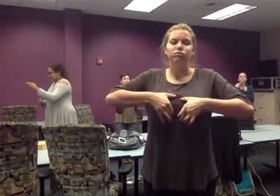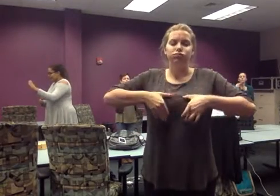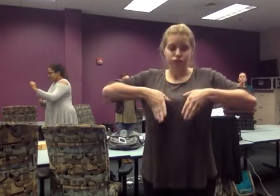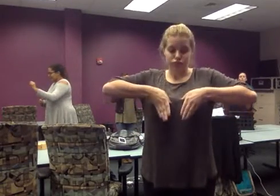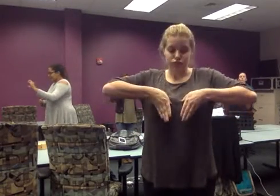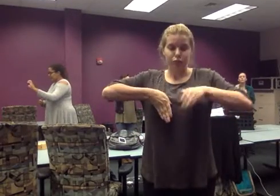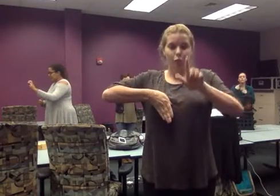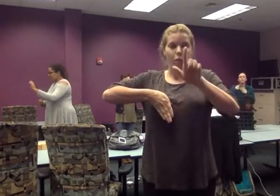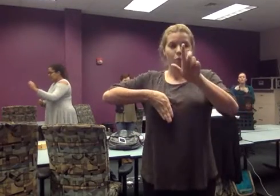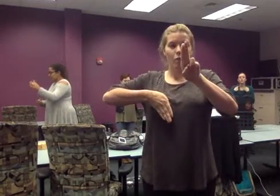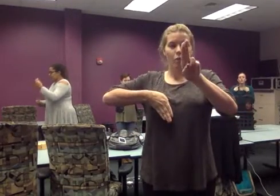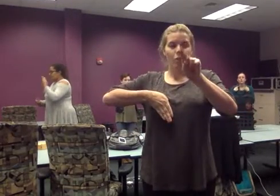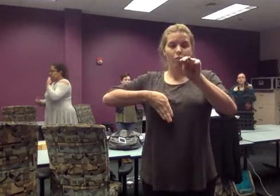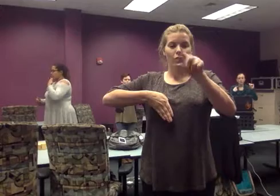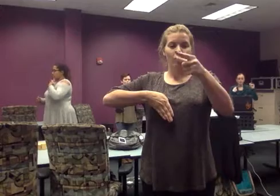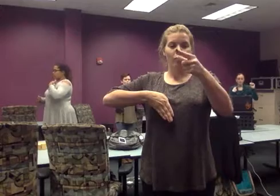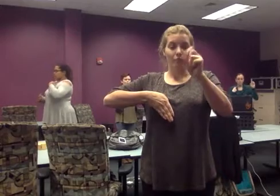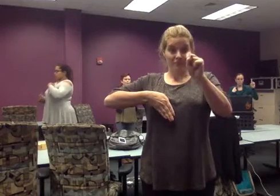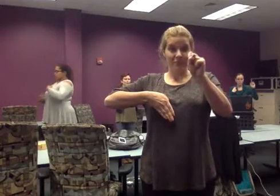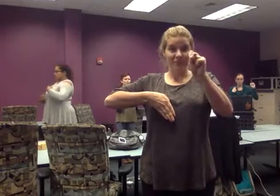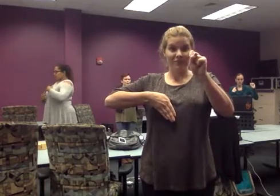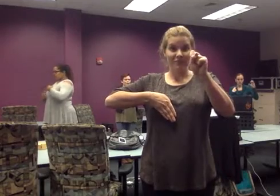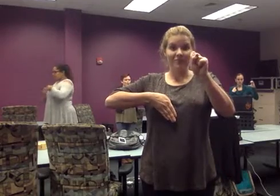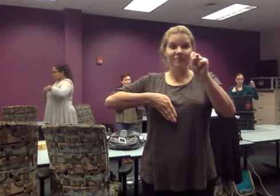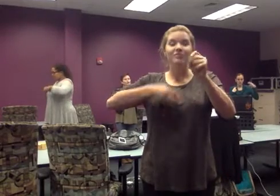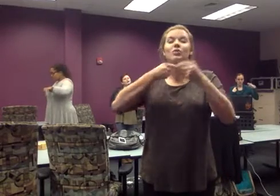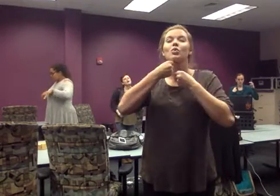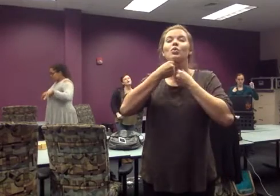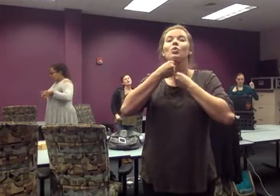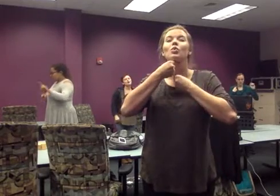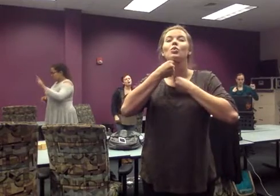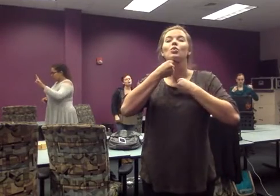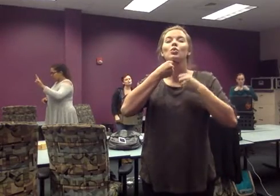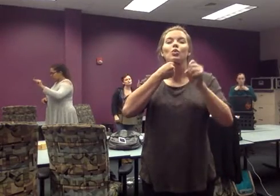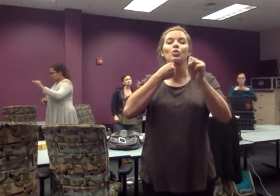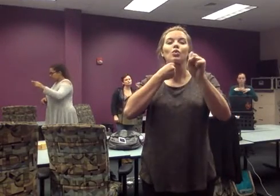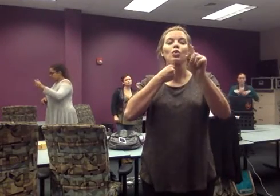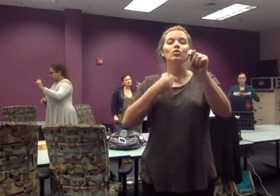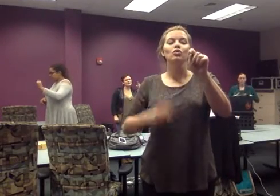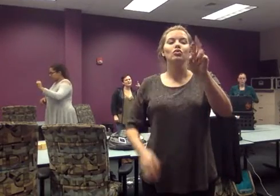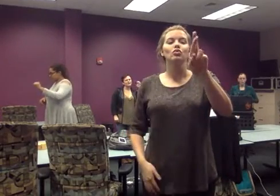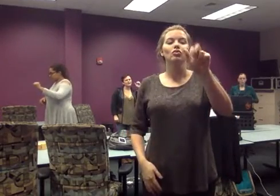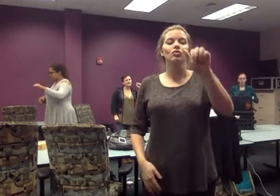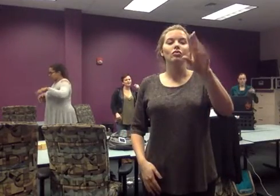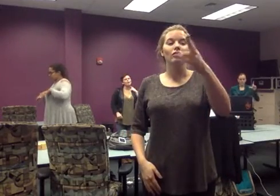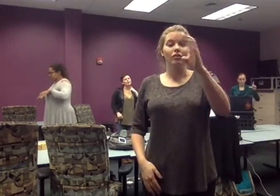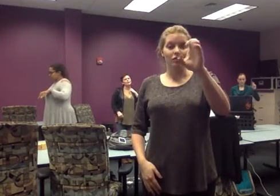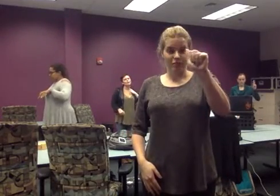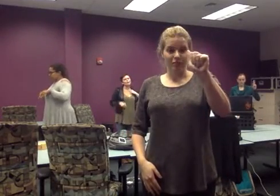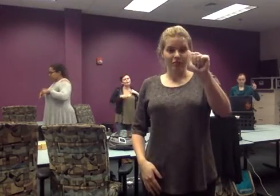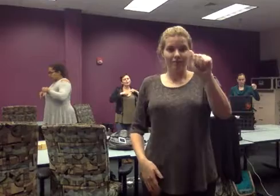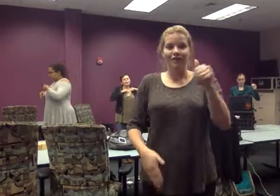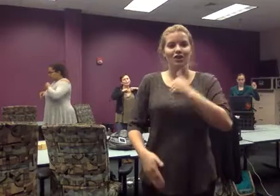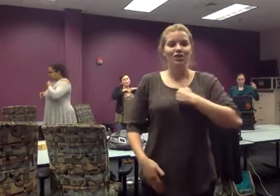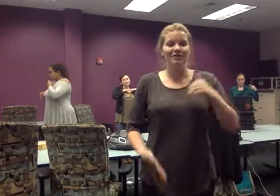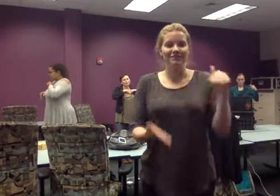the trachea divides into different branches, and those branches get smaller and smaller, and they end in air sacs. And the air